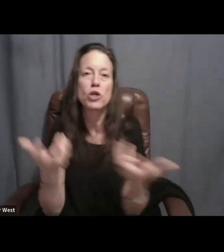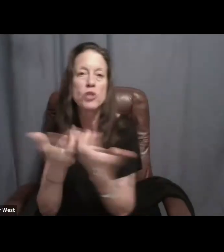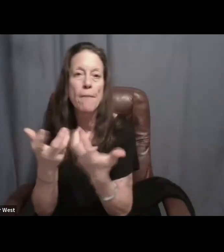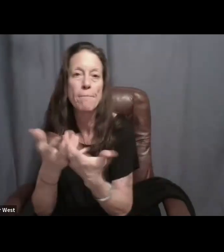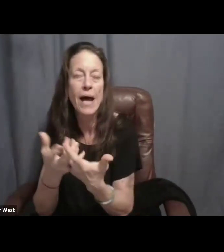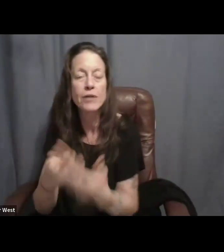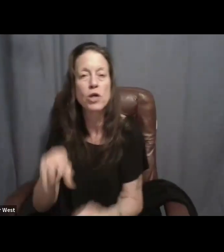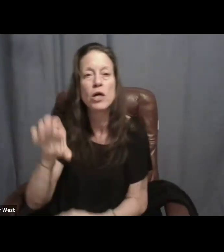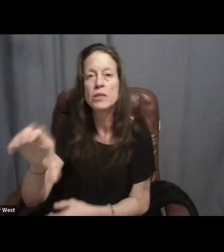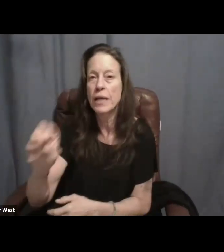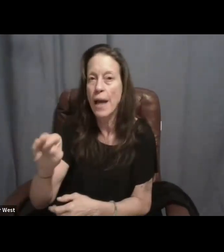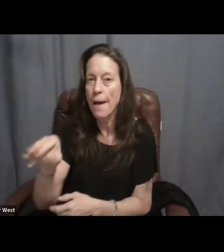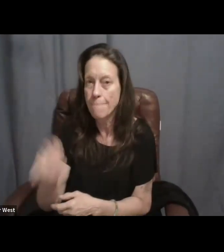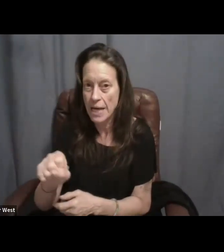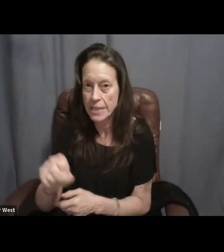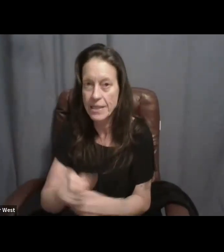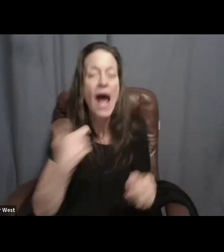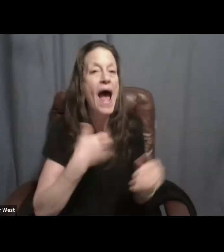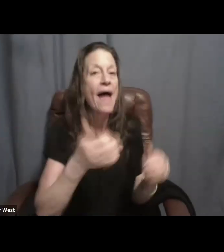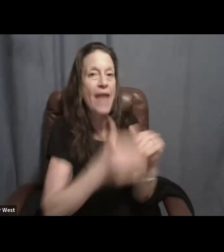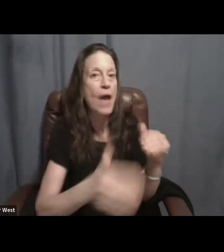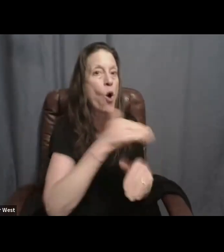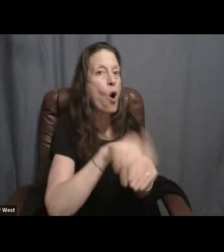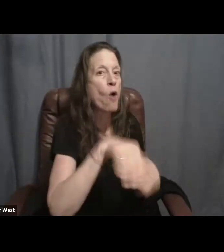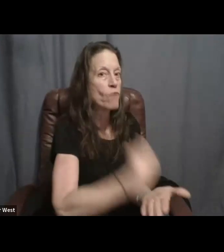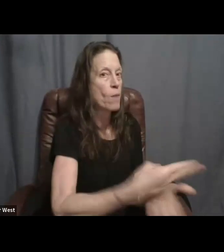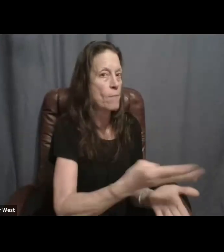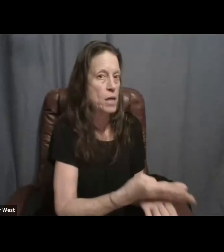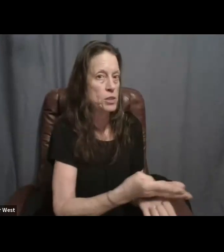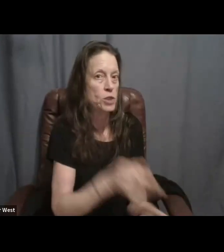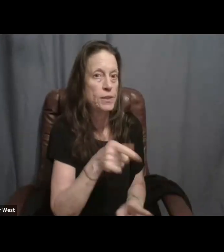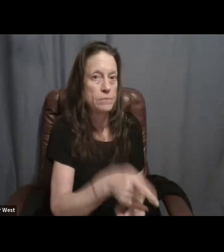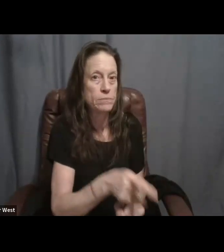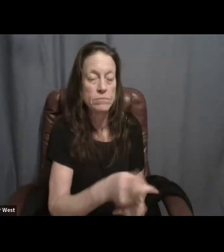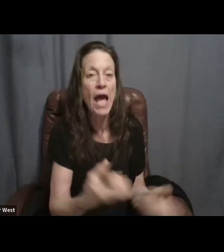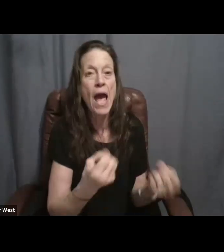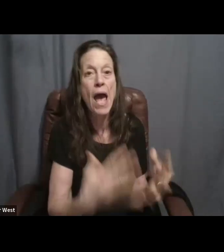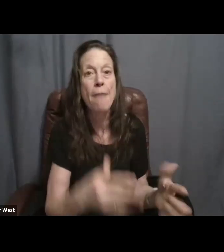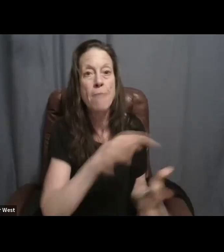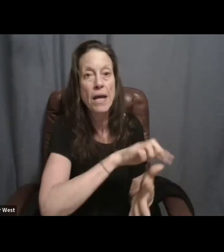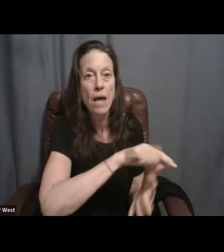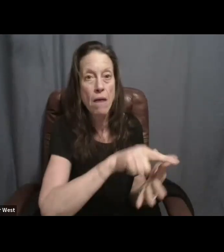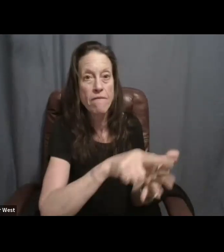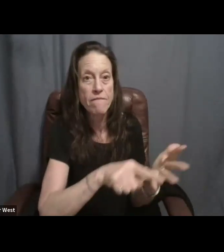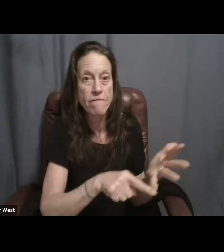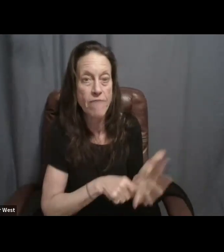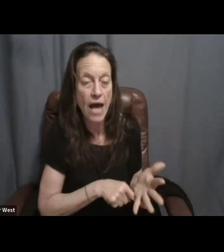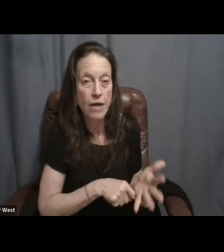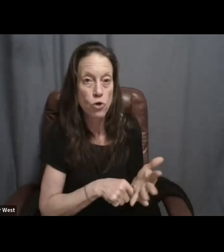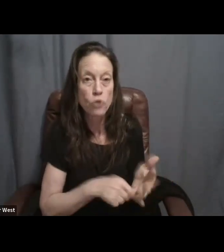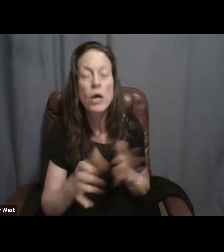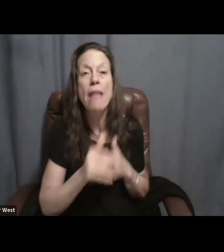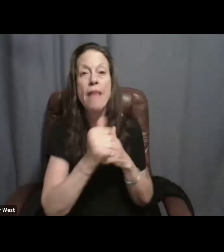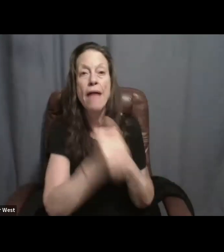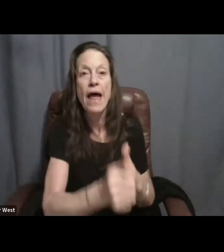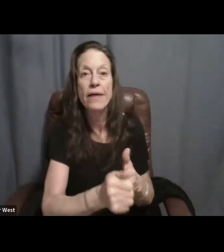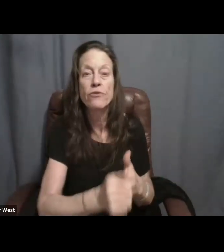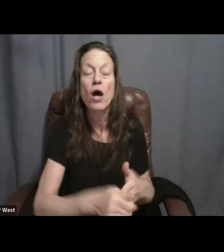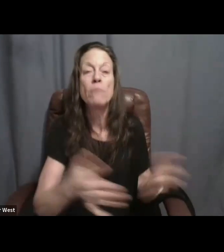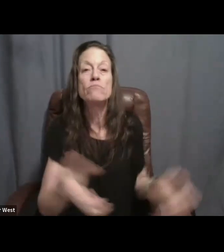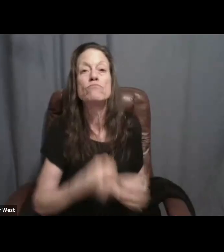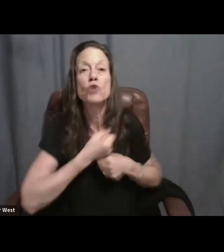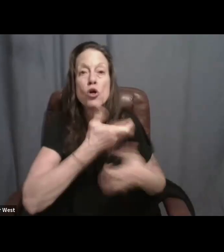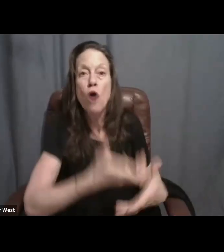over budget. And there were a number of factors over the years that led to them being over budget. So kind of the two